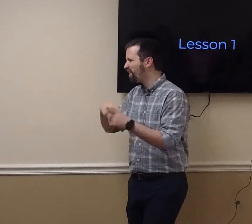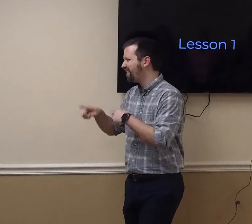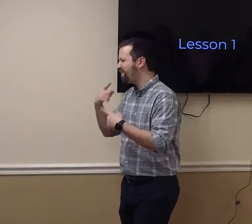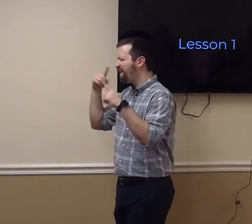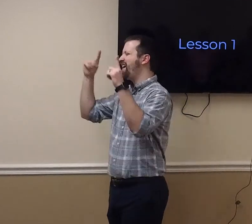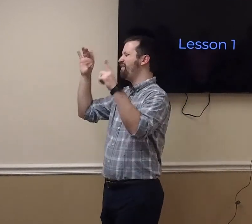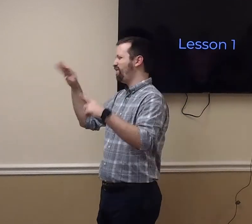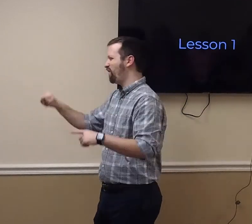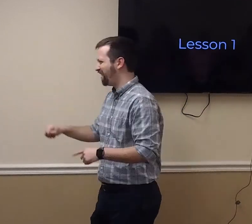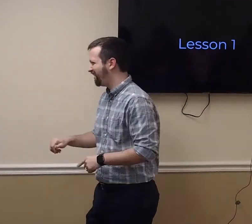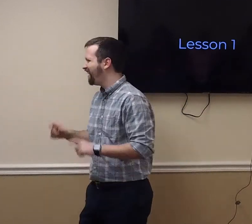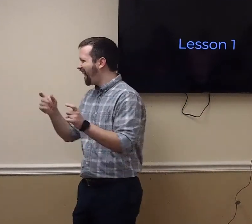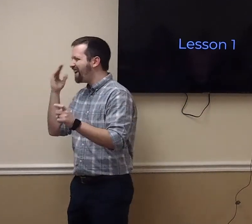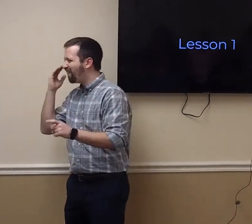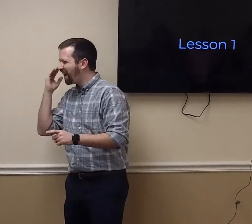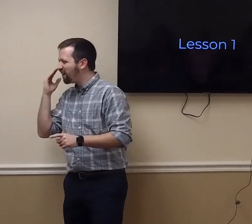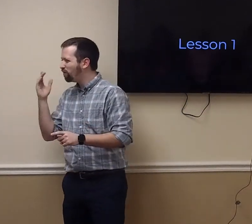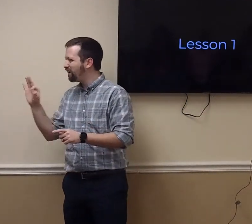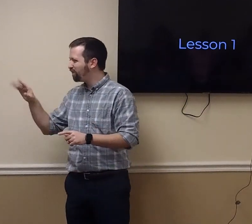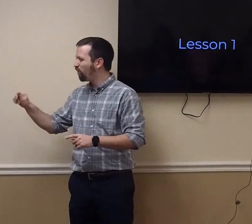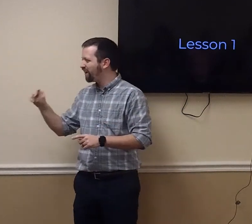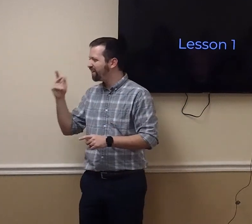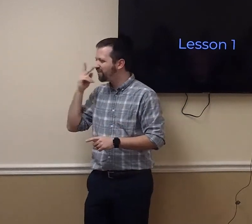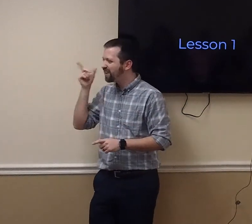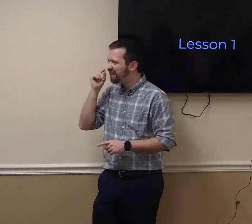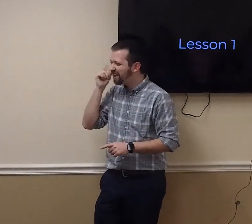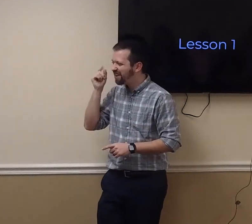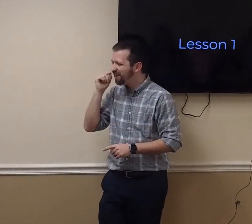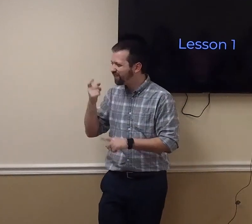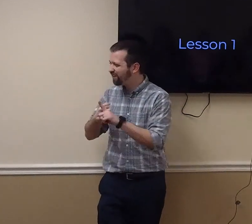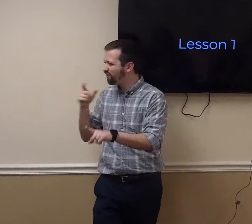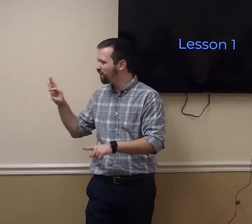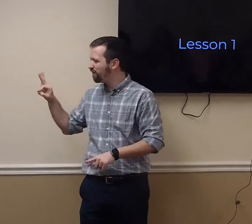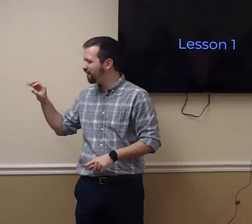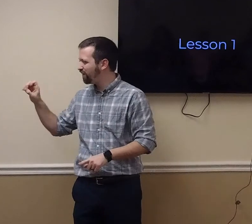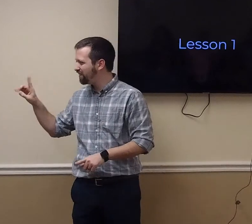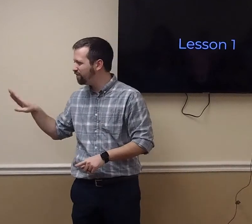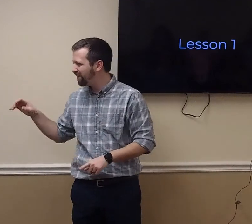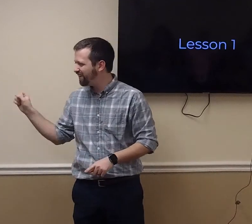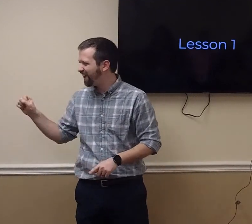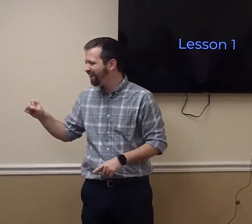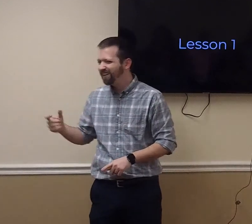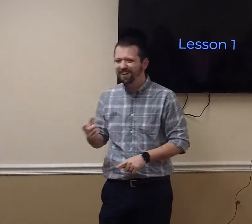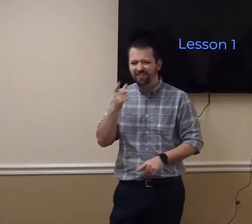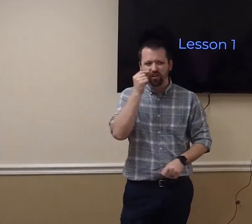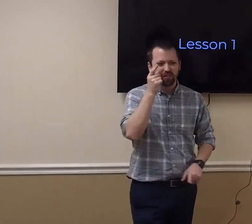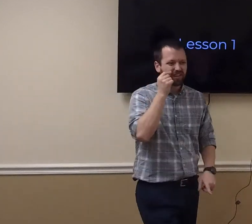sign. Florida. I know, but in Florida, they see gift. It's from FTV, yeah. So you'll see